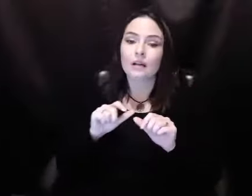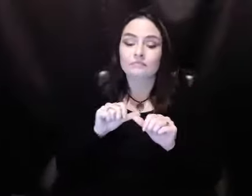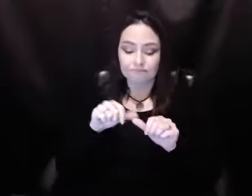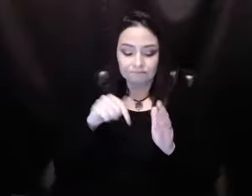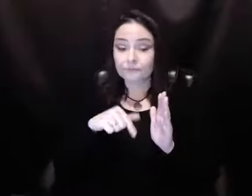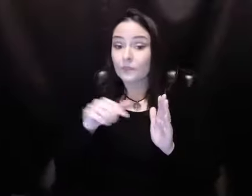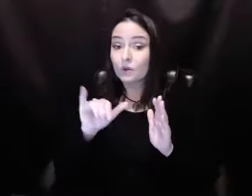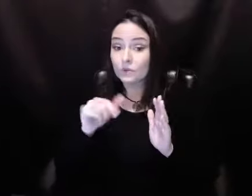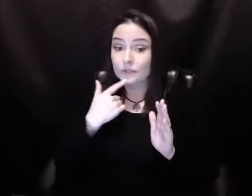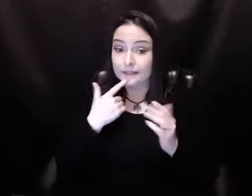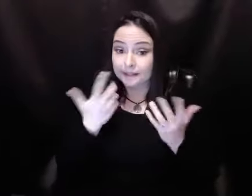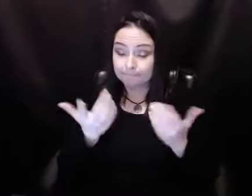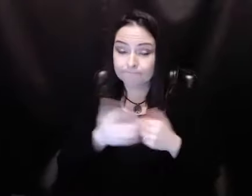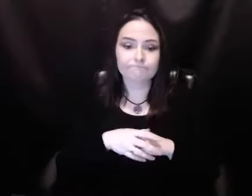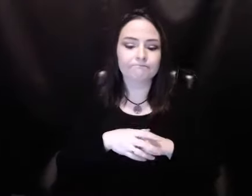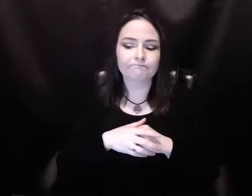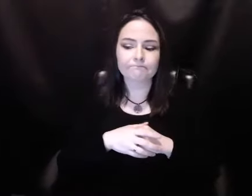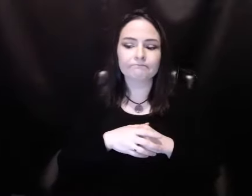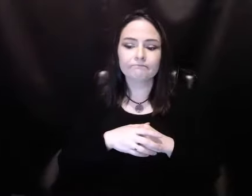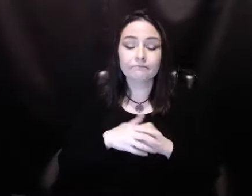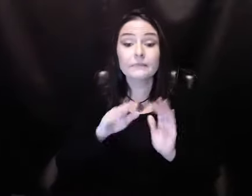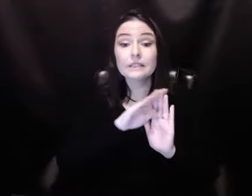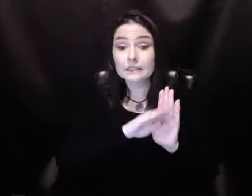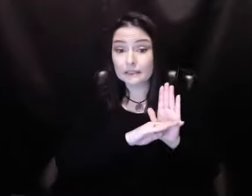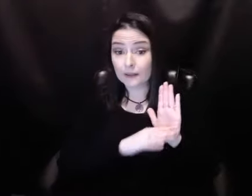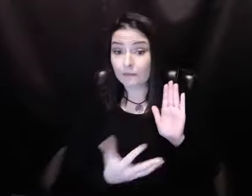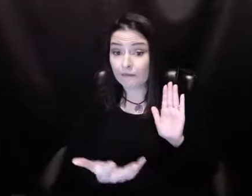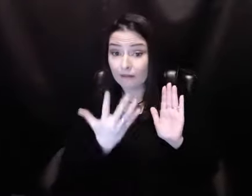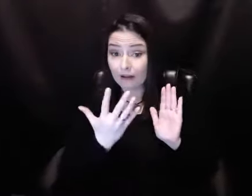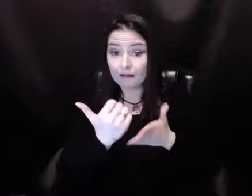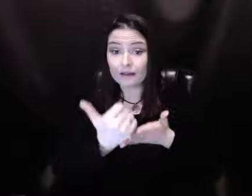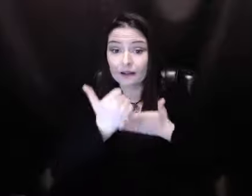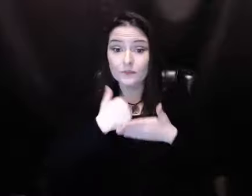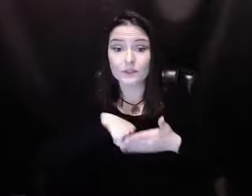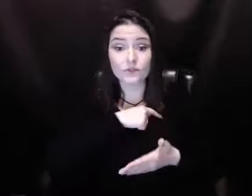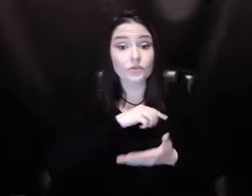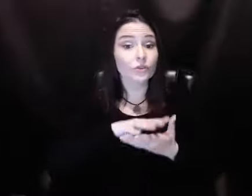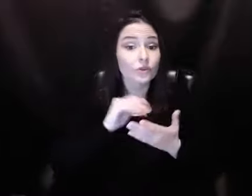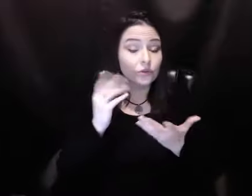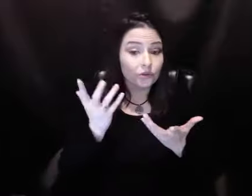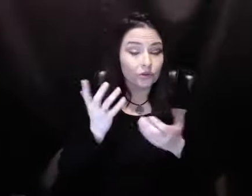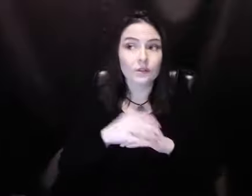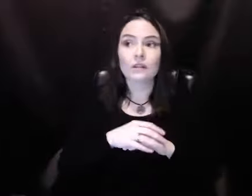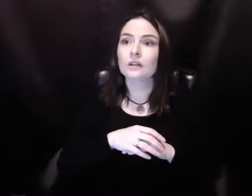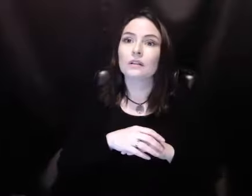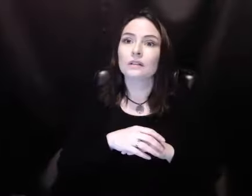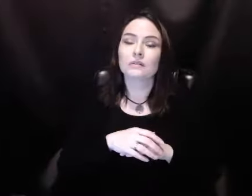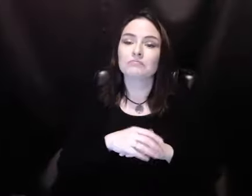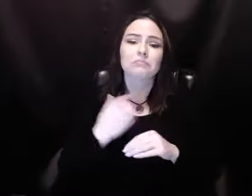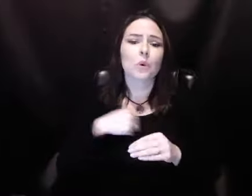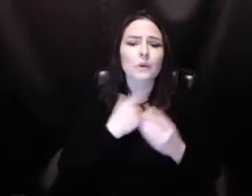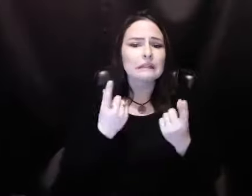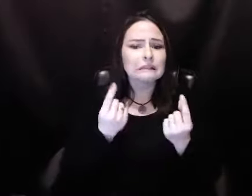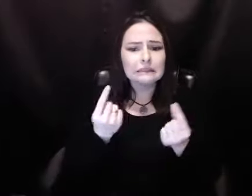reads, "The thought of admitting our darkest secrets to someone else can be frightening at first.